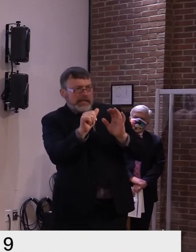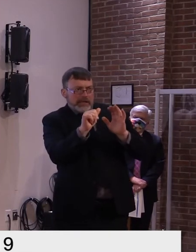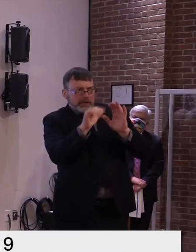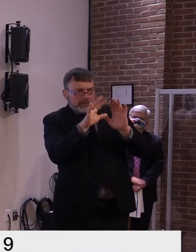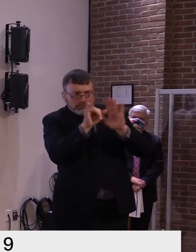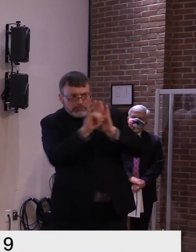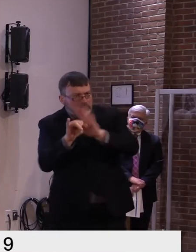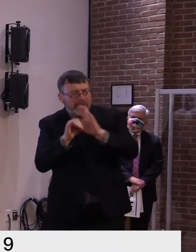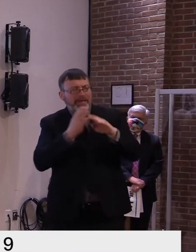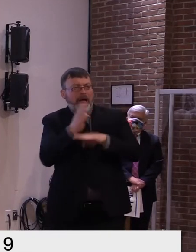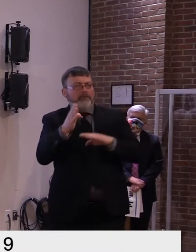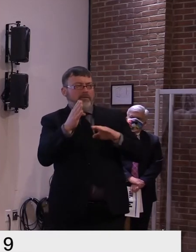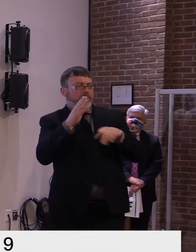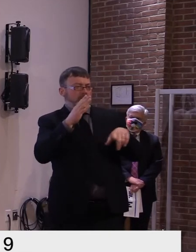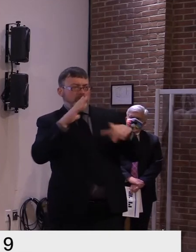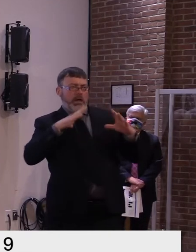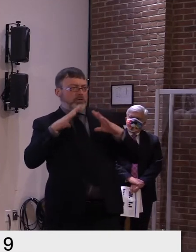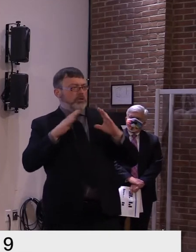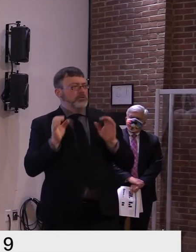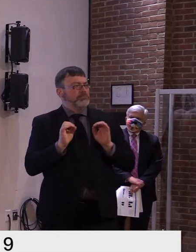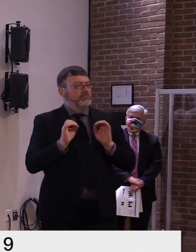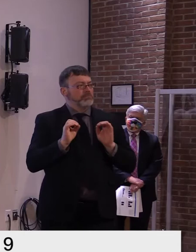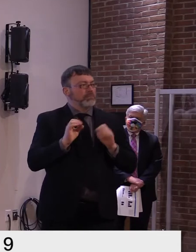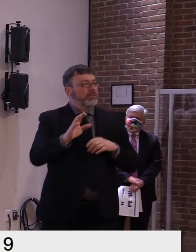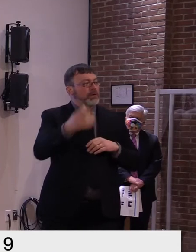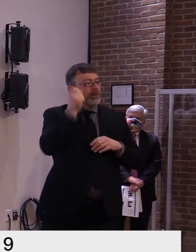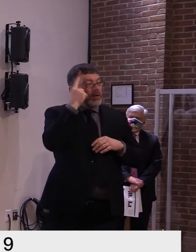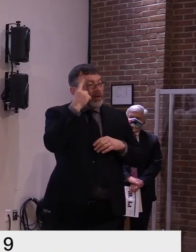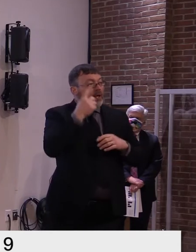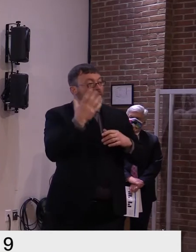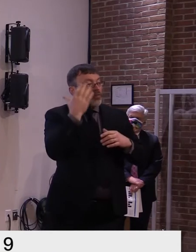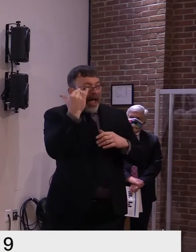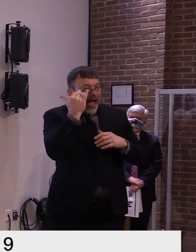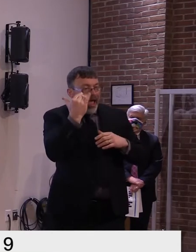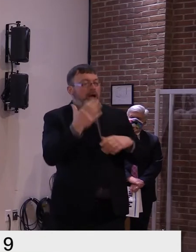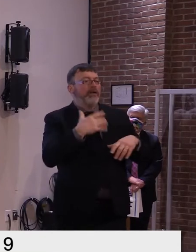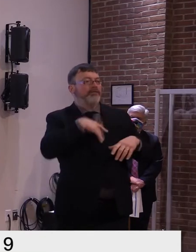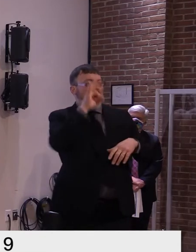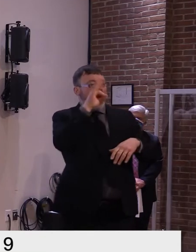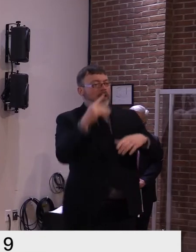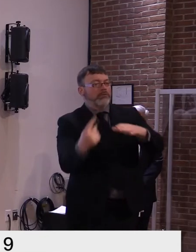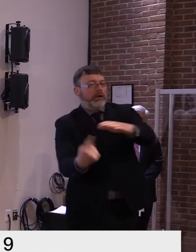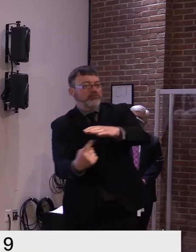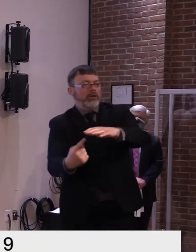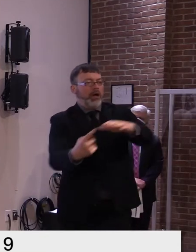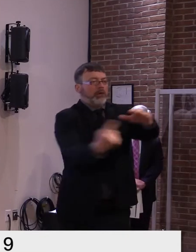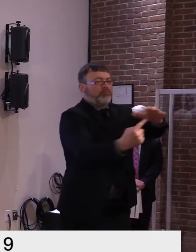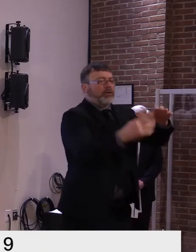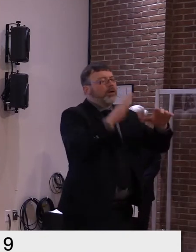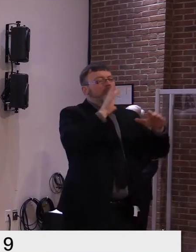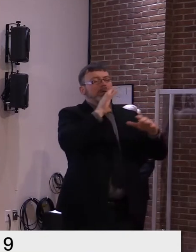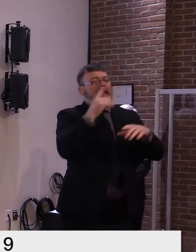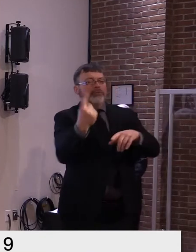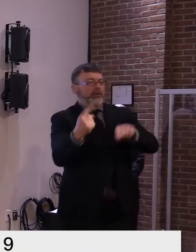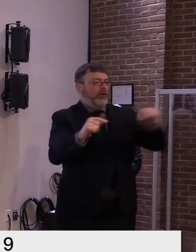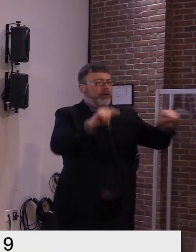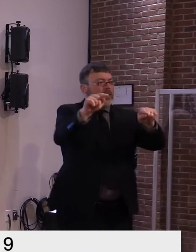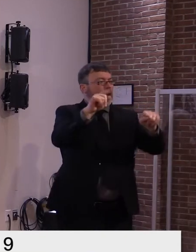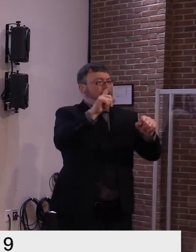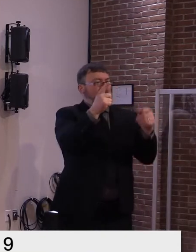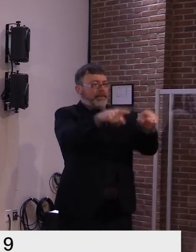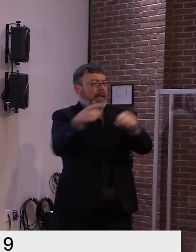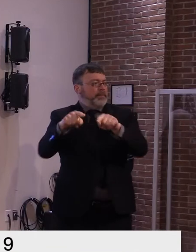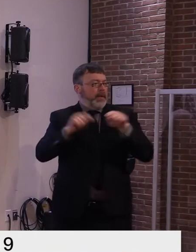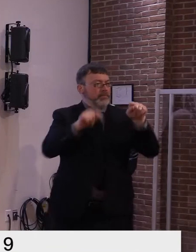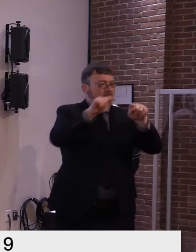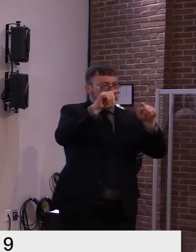And there's far more evidence of isolated cases related to community prevalence. It's still too early to see the impact